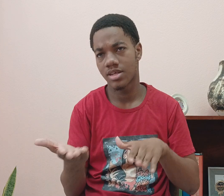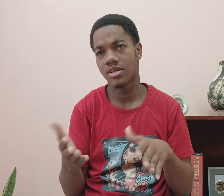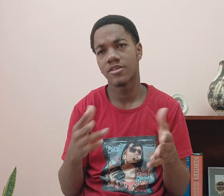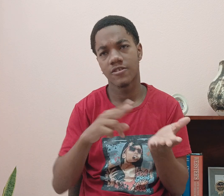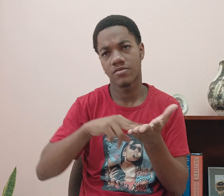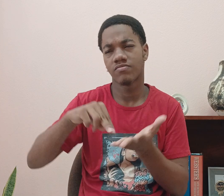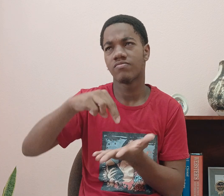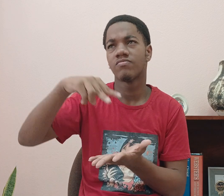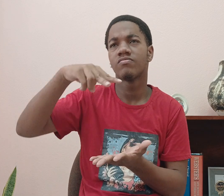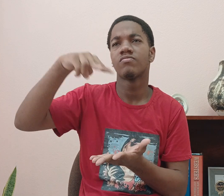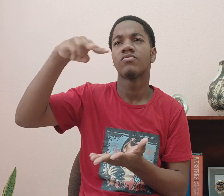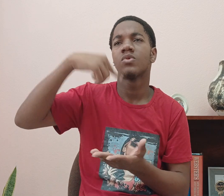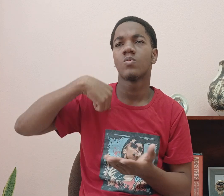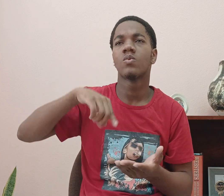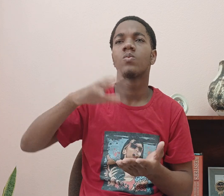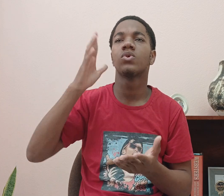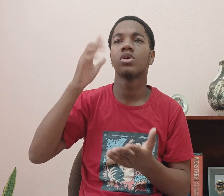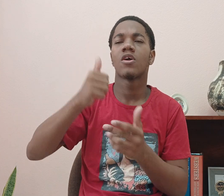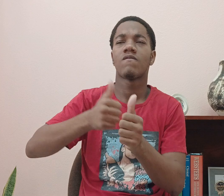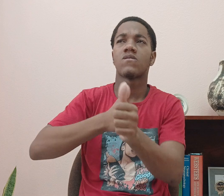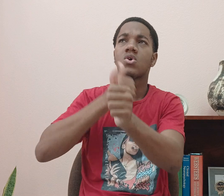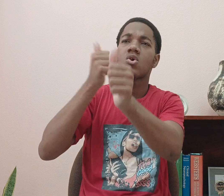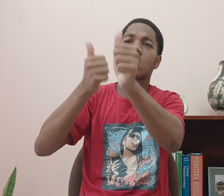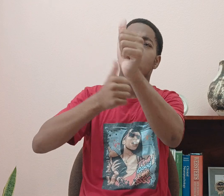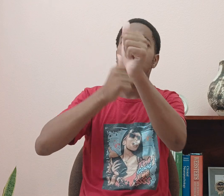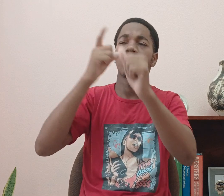O'er us sin no more hath dominion,